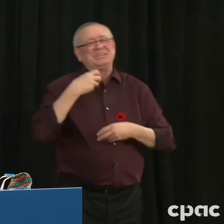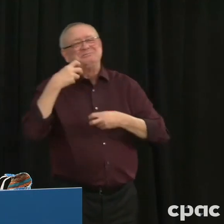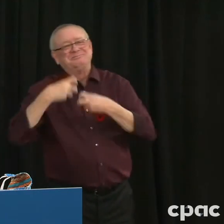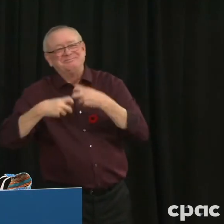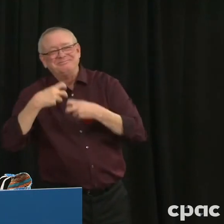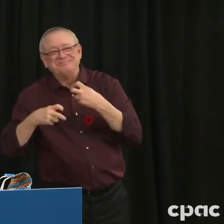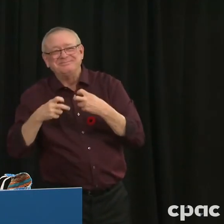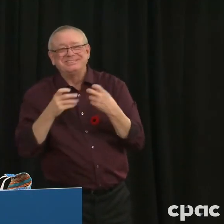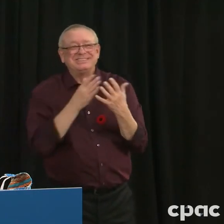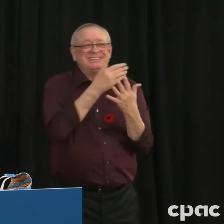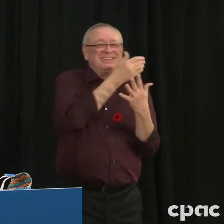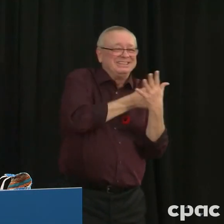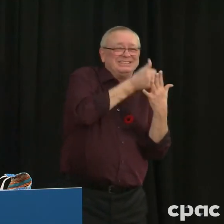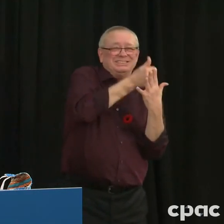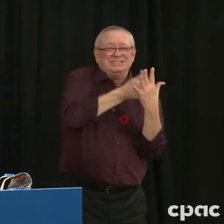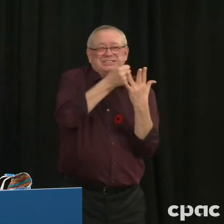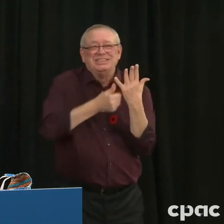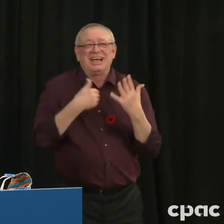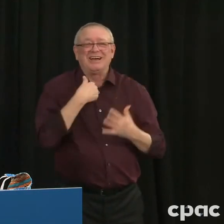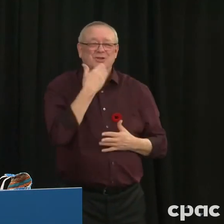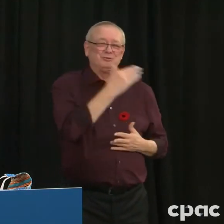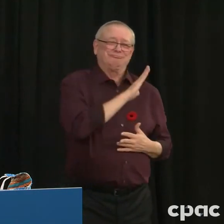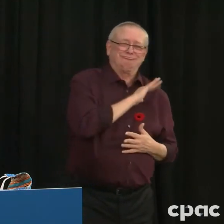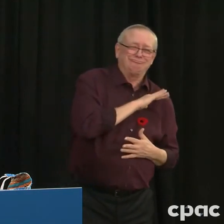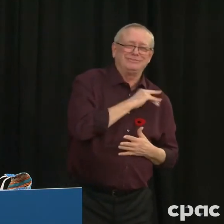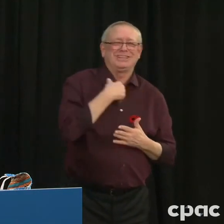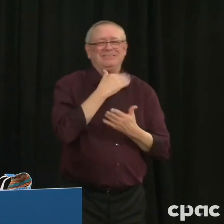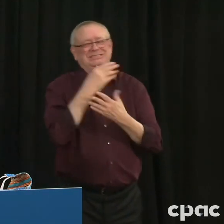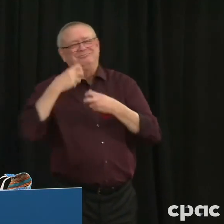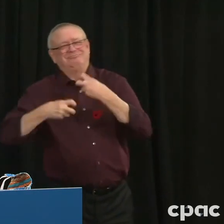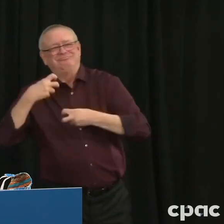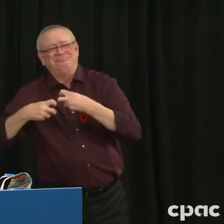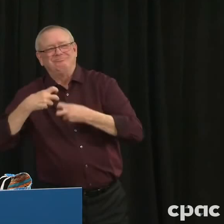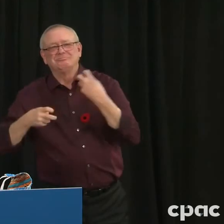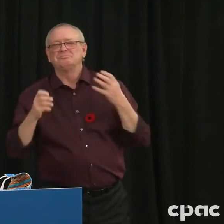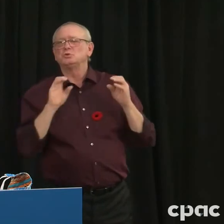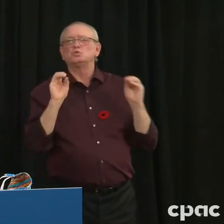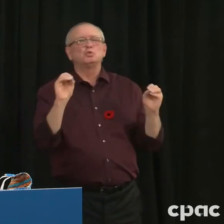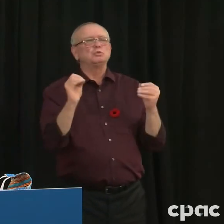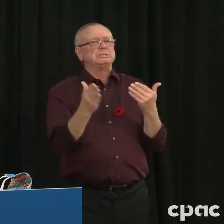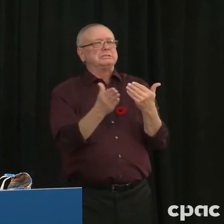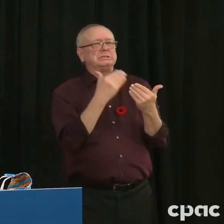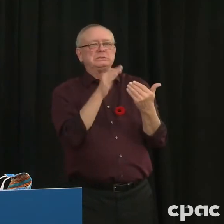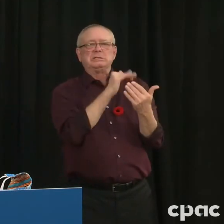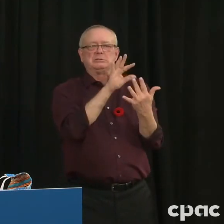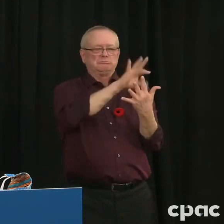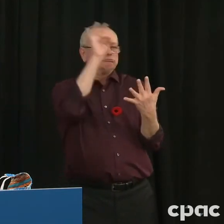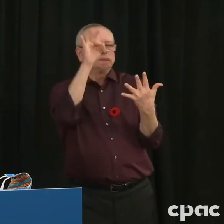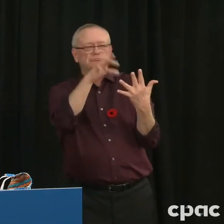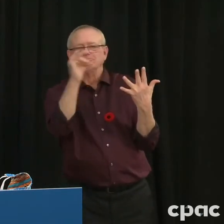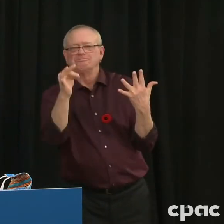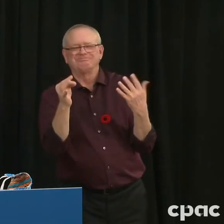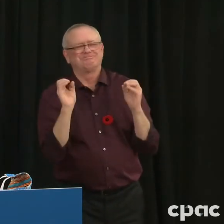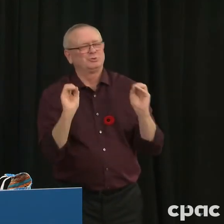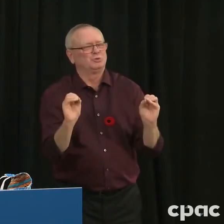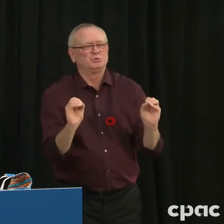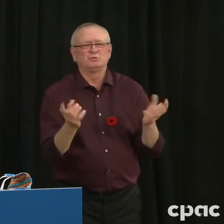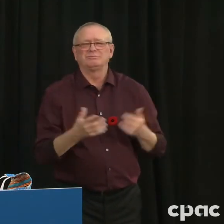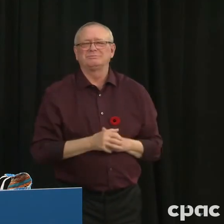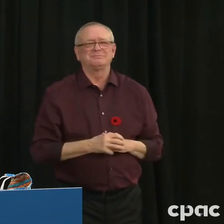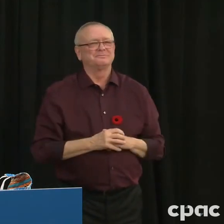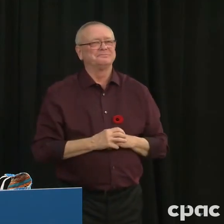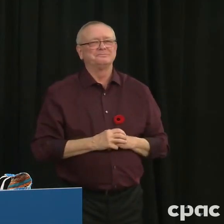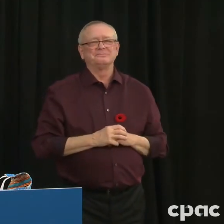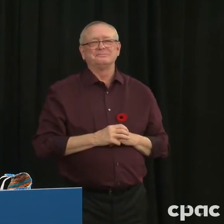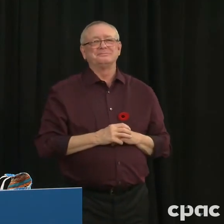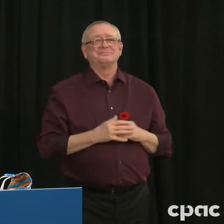So unfortunately, there is no easy path through this. With respect to how long to wait, we know that when COVID-19 starts